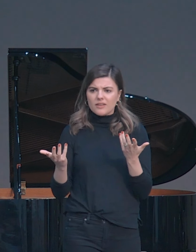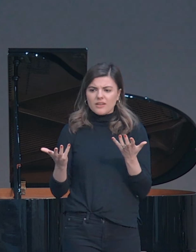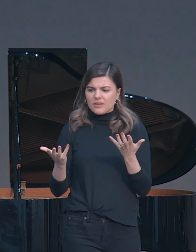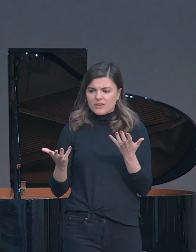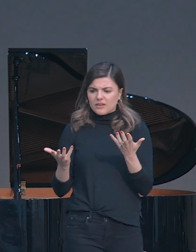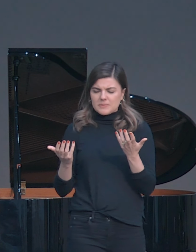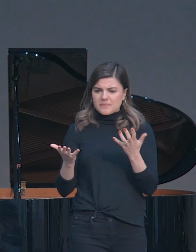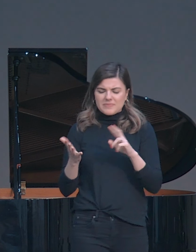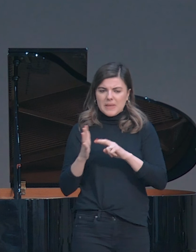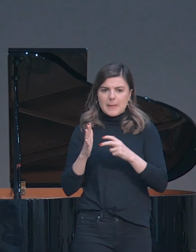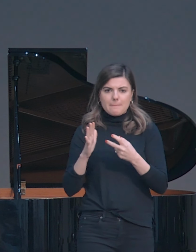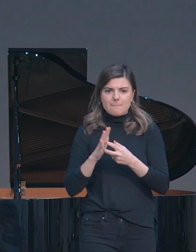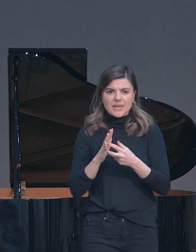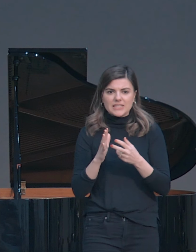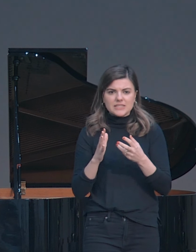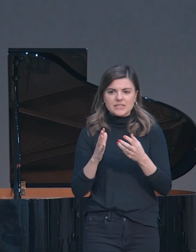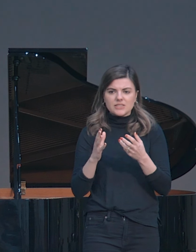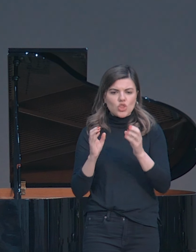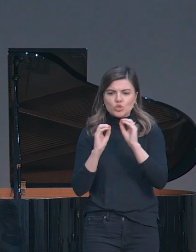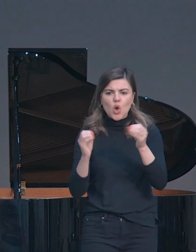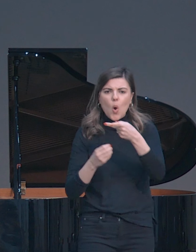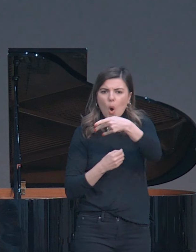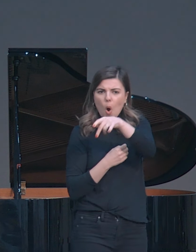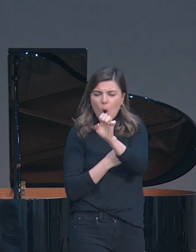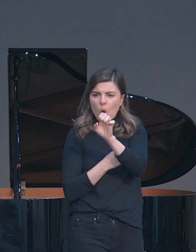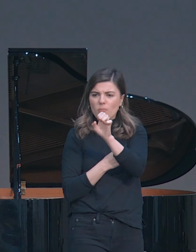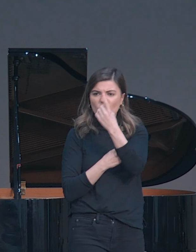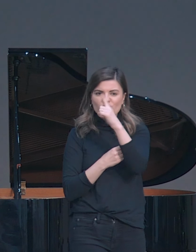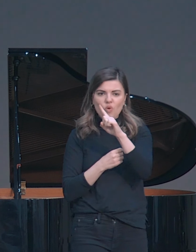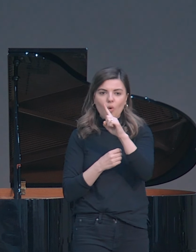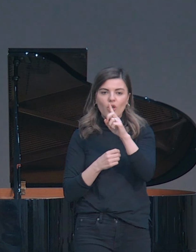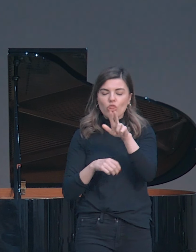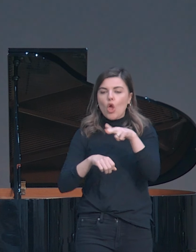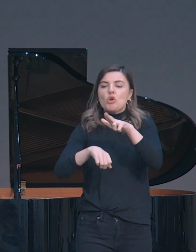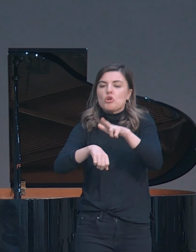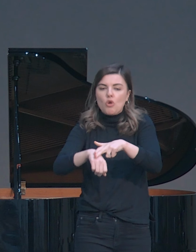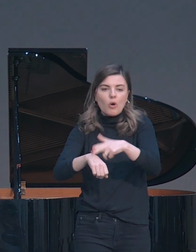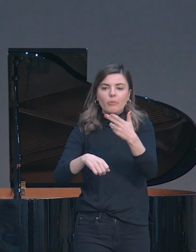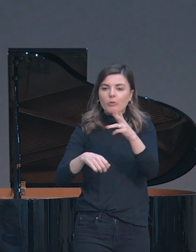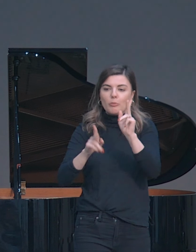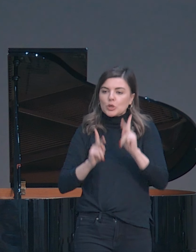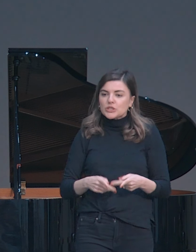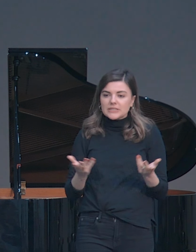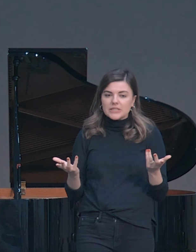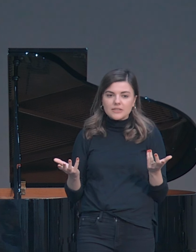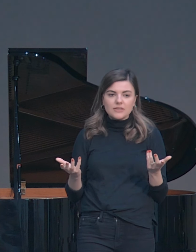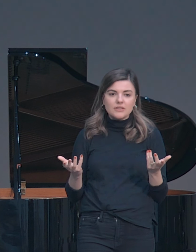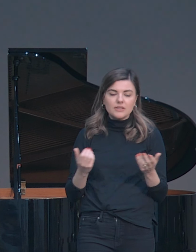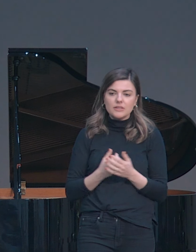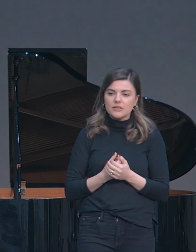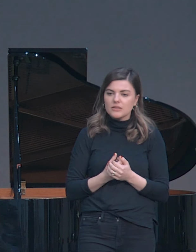Does that mean there is no kingdom hope for the average Joe or Joseph?